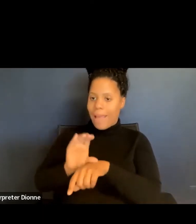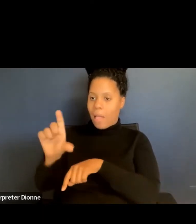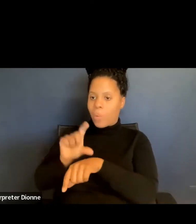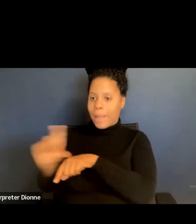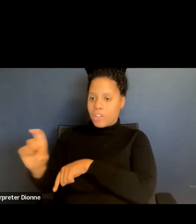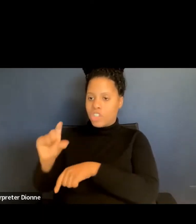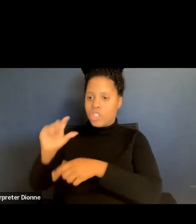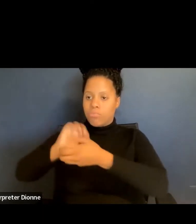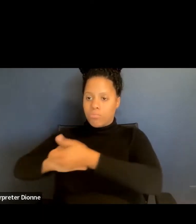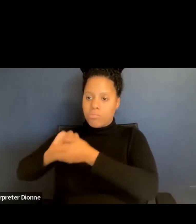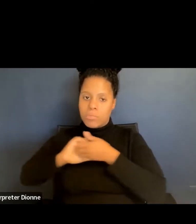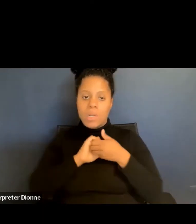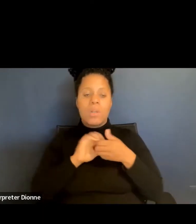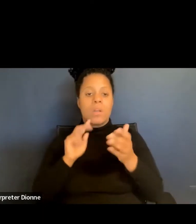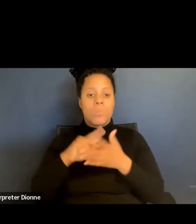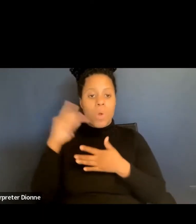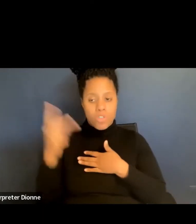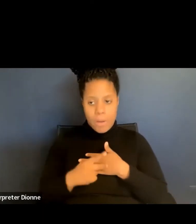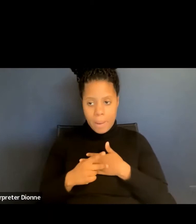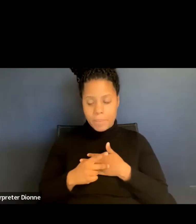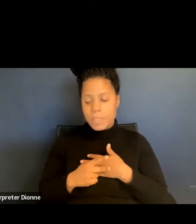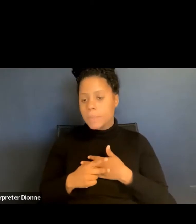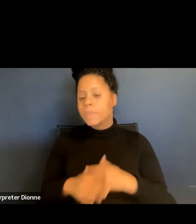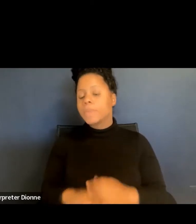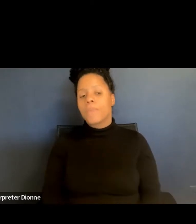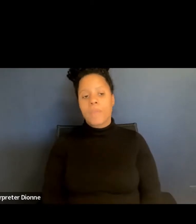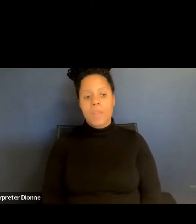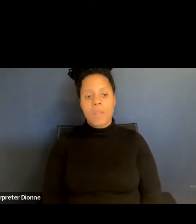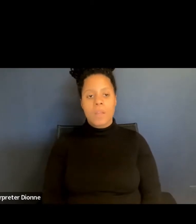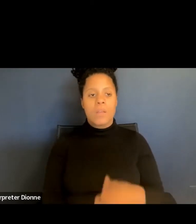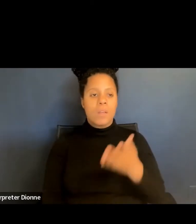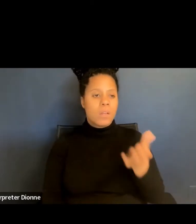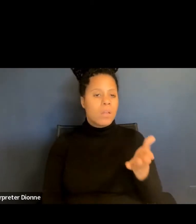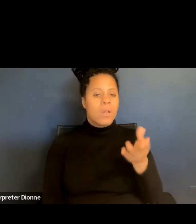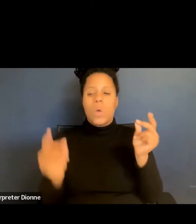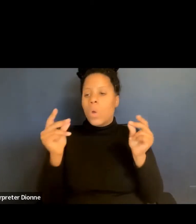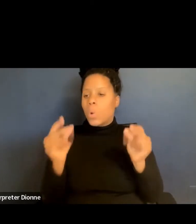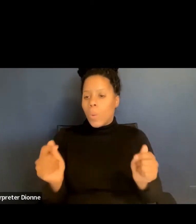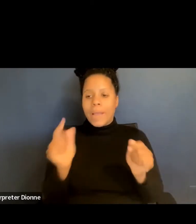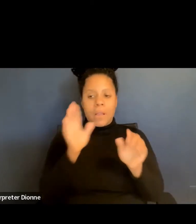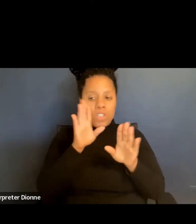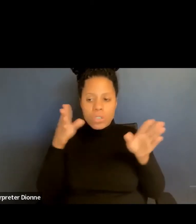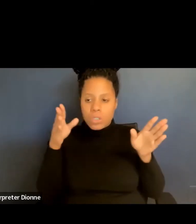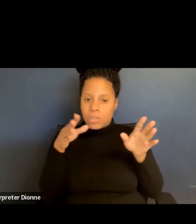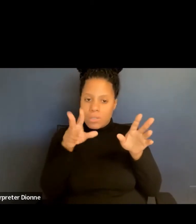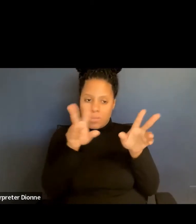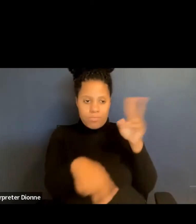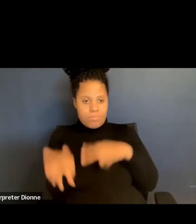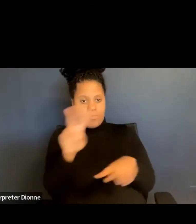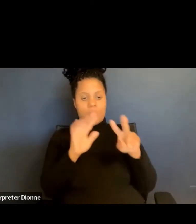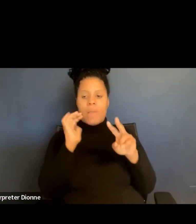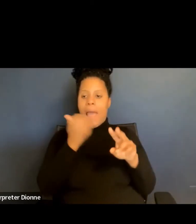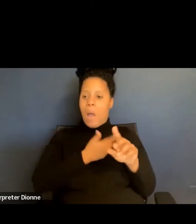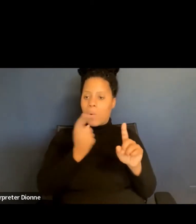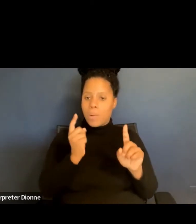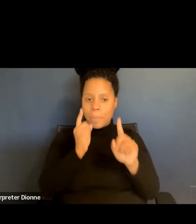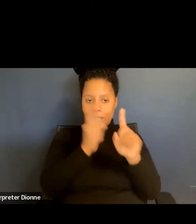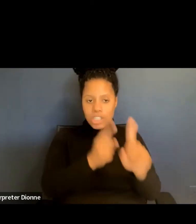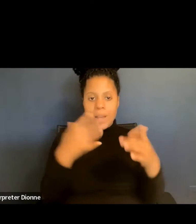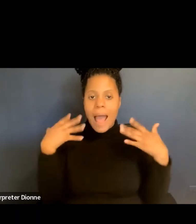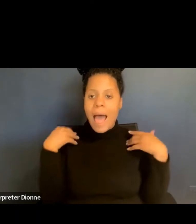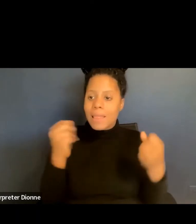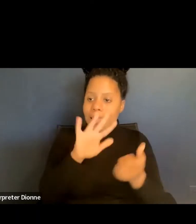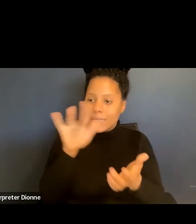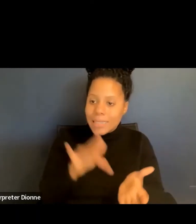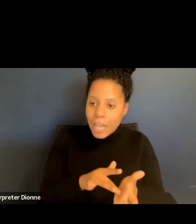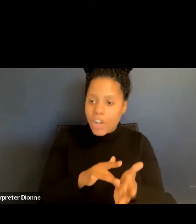please. So first, just a quick orientation on our mission with health centers in communities, as you